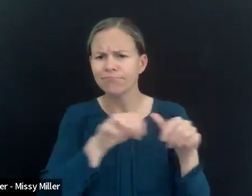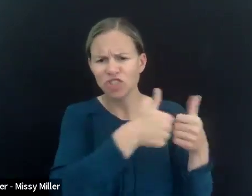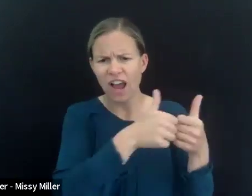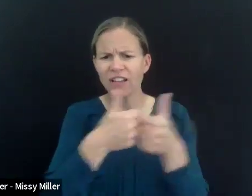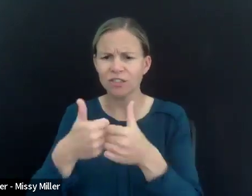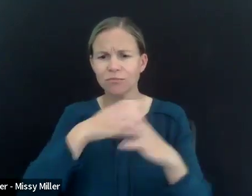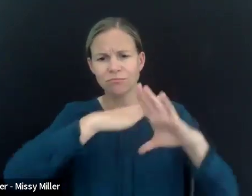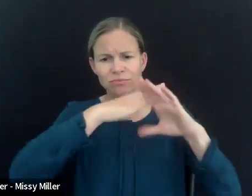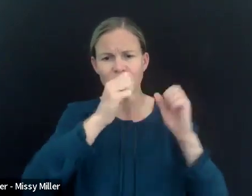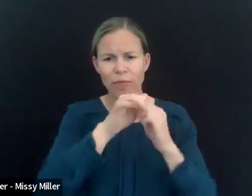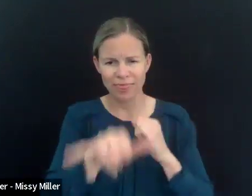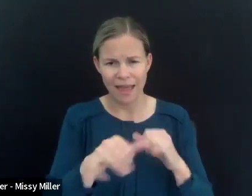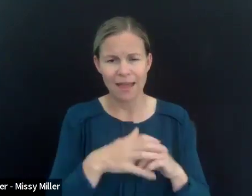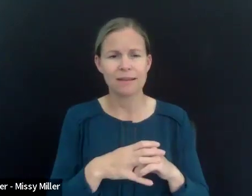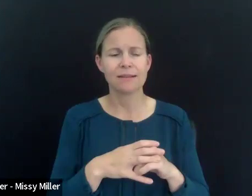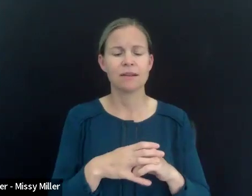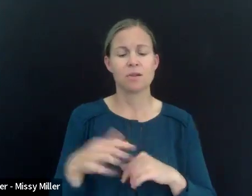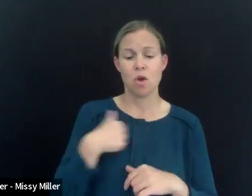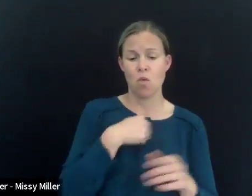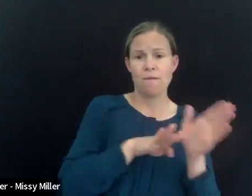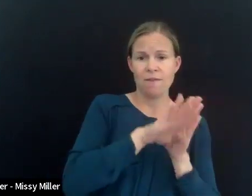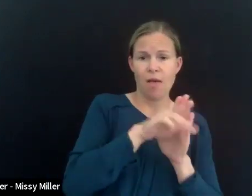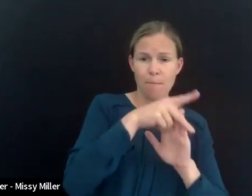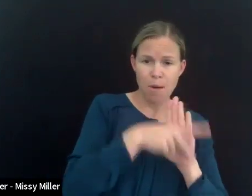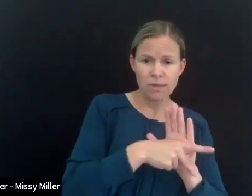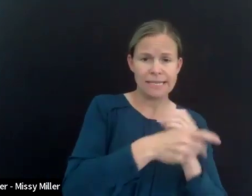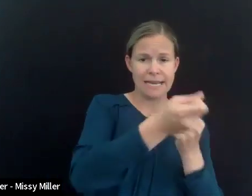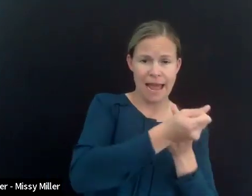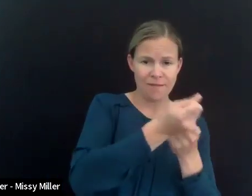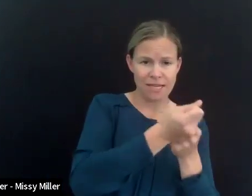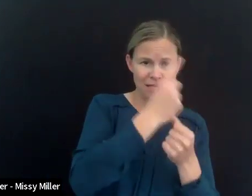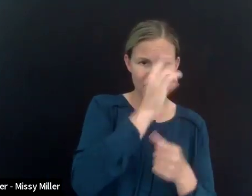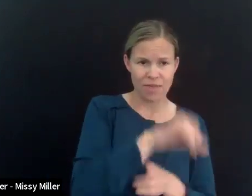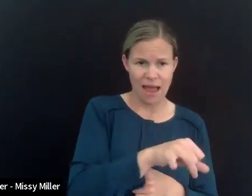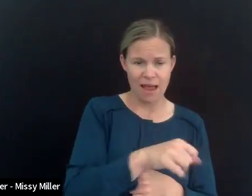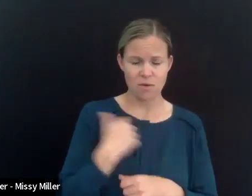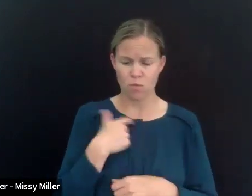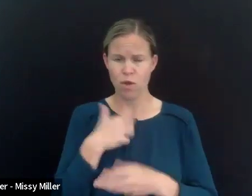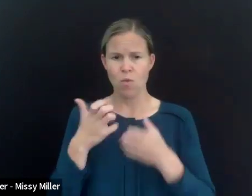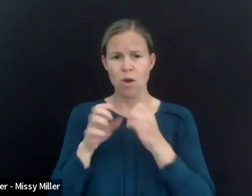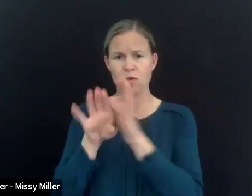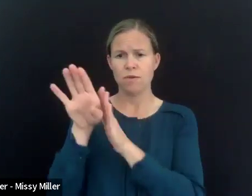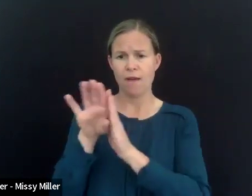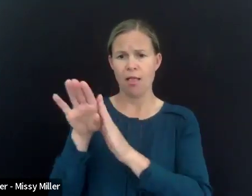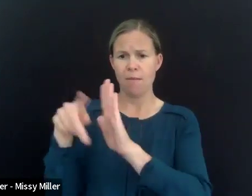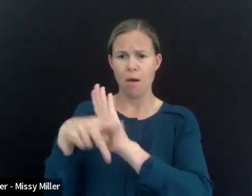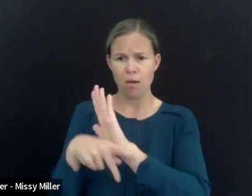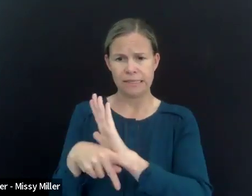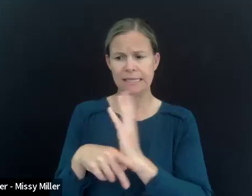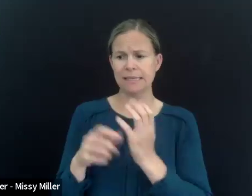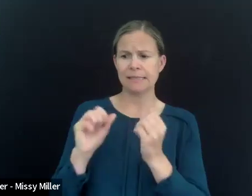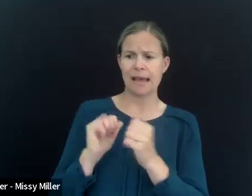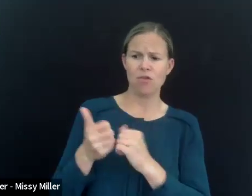and advocacy work, we've really focused a lot on advocating for policies that respect and elevate the standard of care,